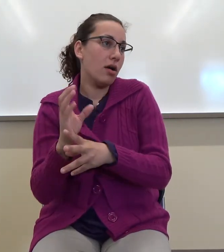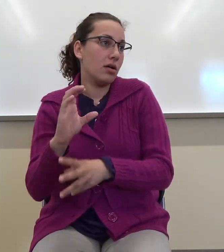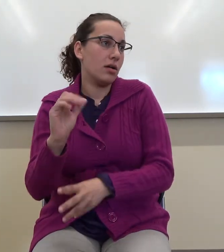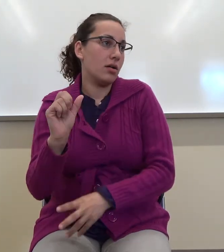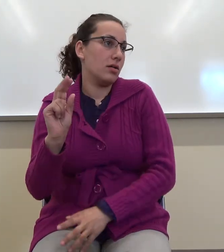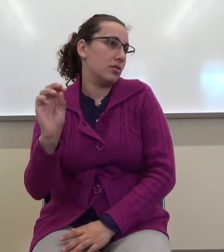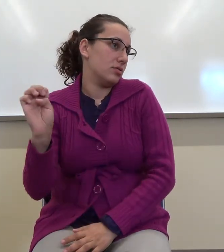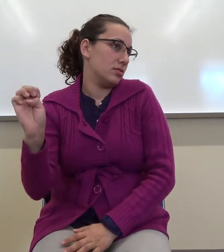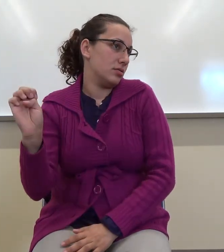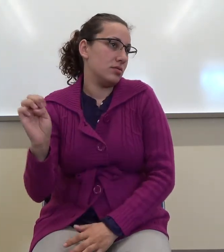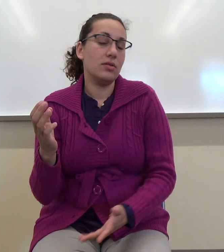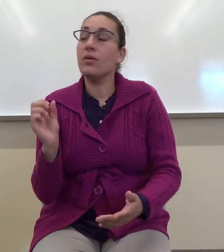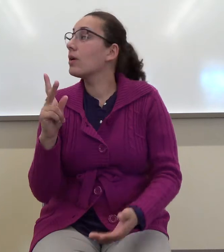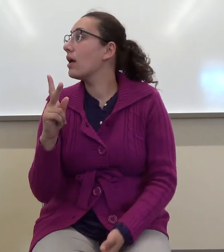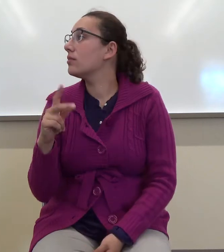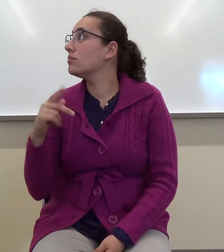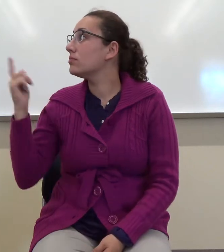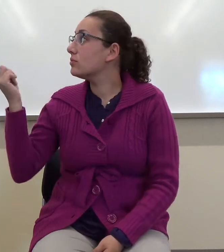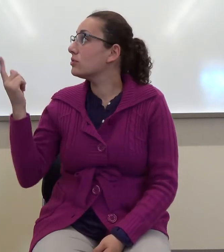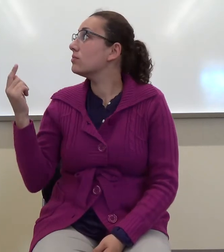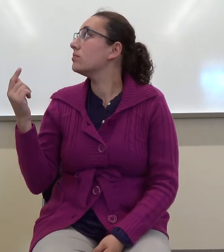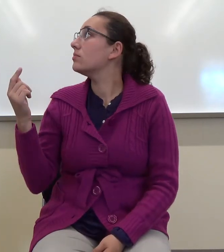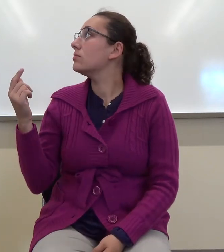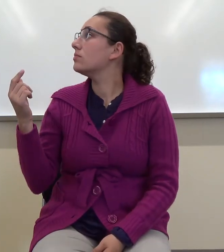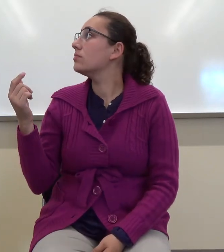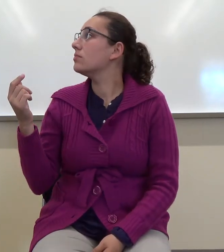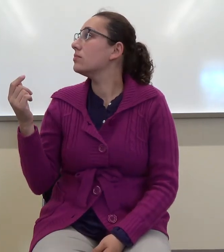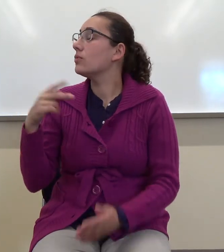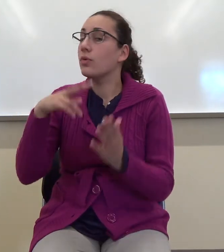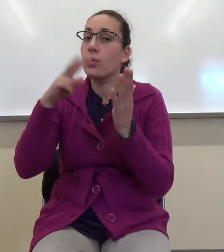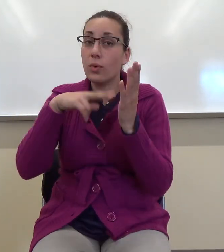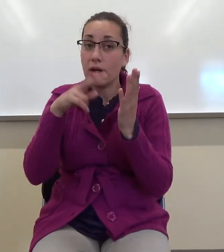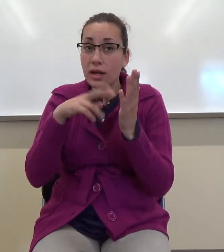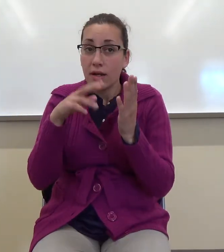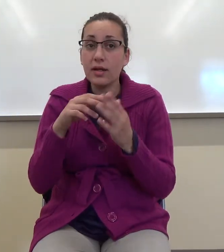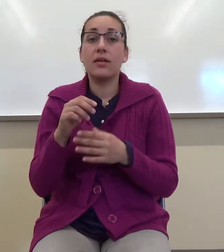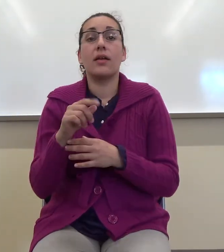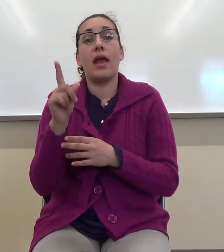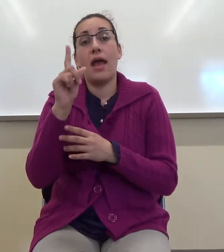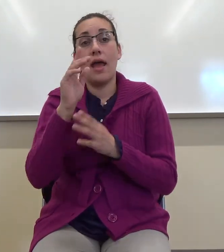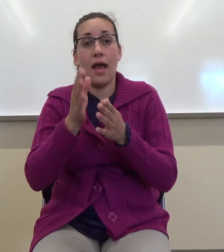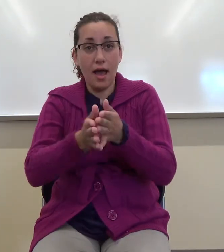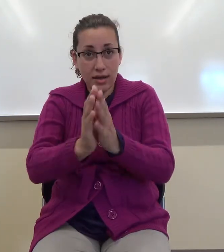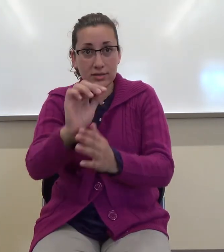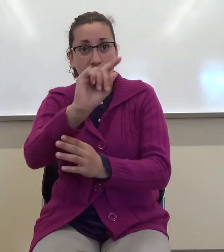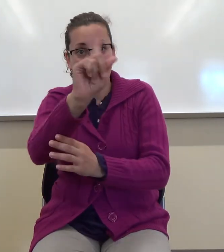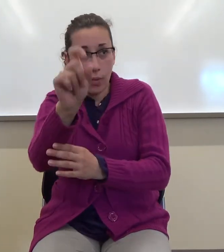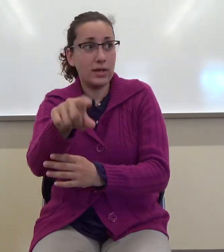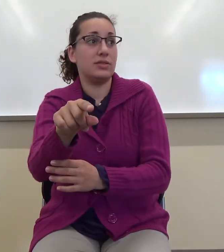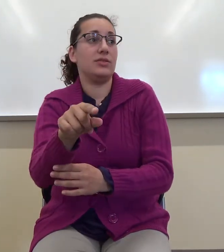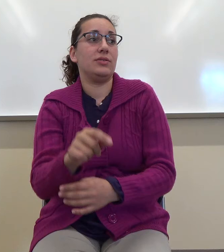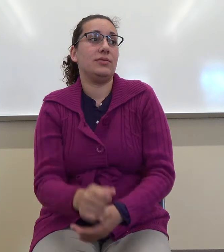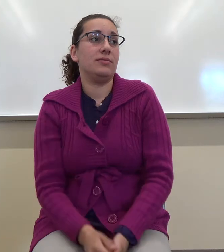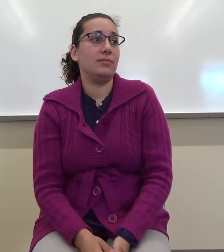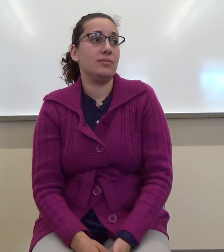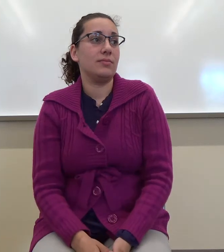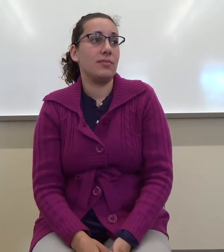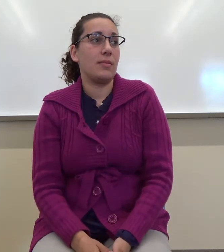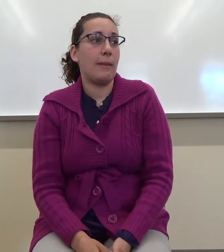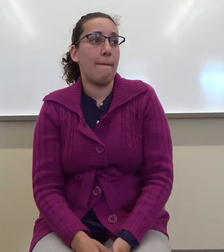go back in and ask your question. If you want to make a note here, this looks like the topic sentence